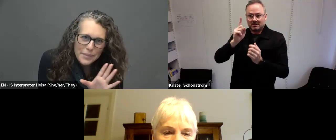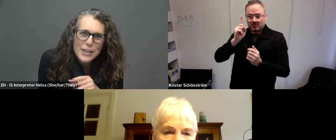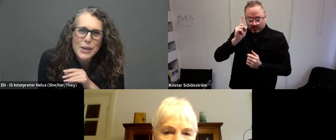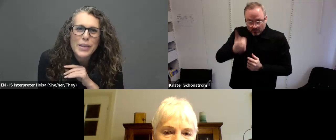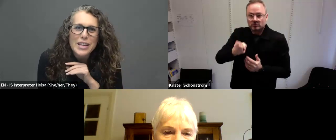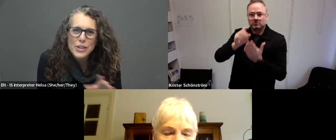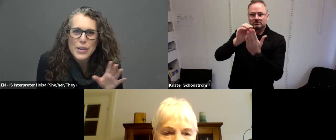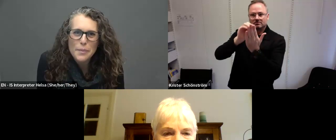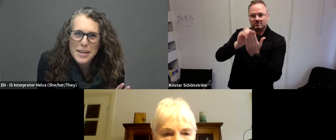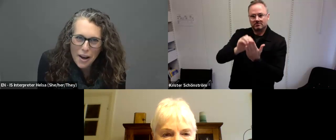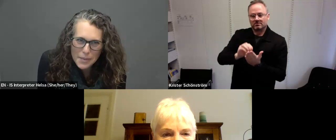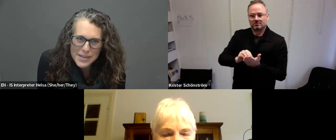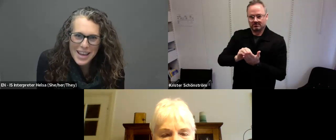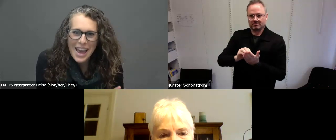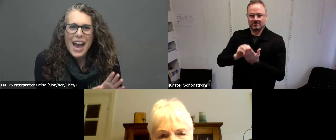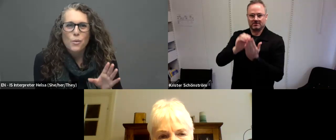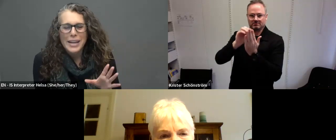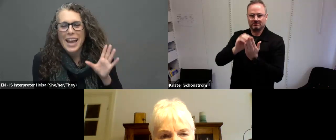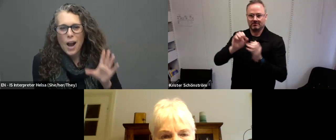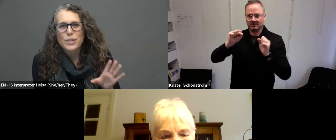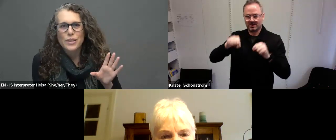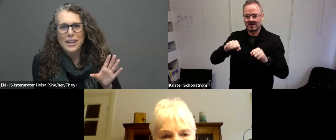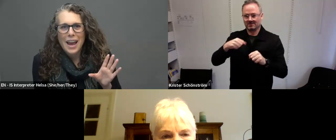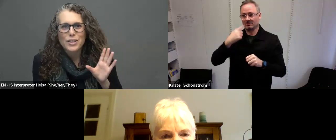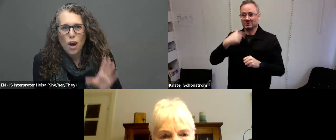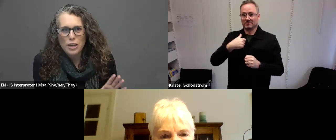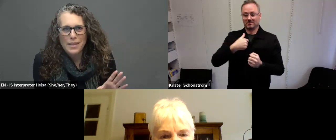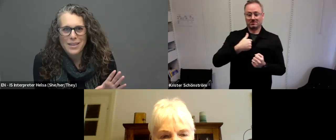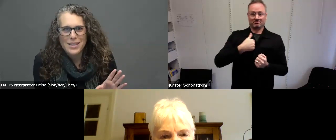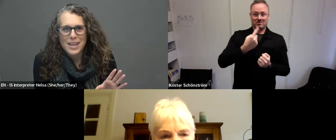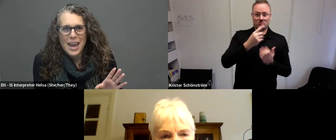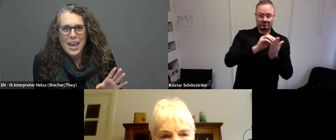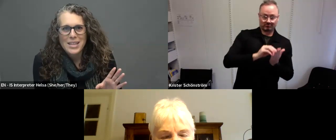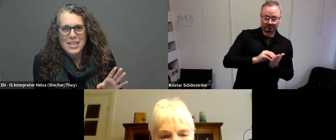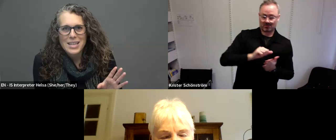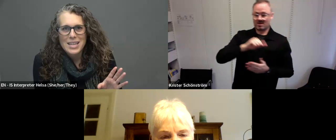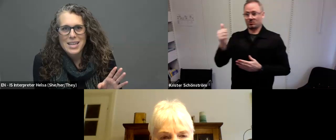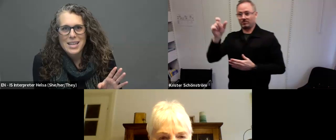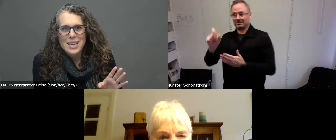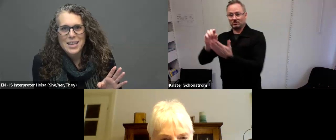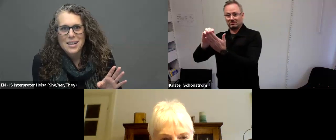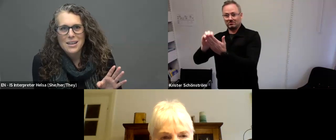Okay, so the issue then becomes, right, how to document this and